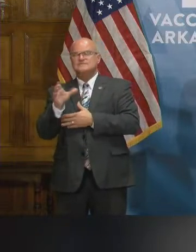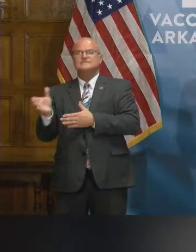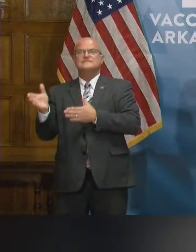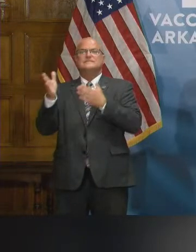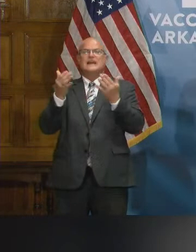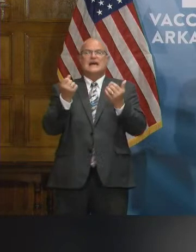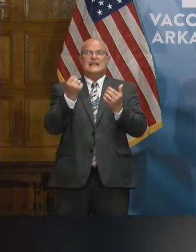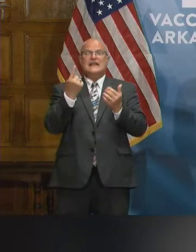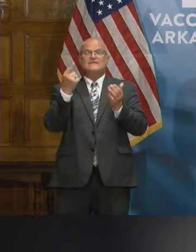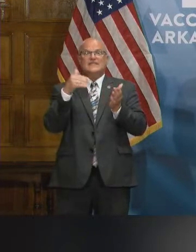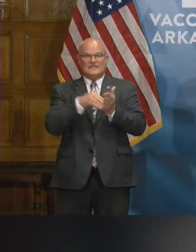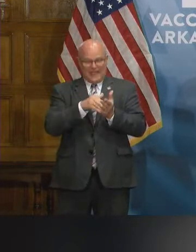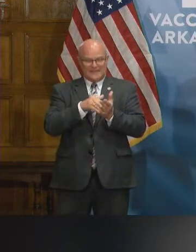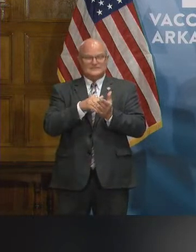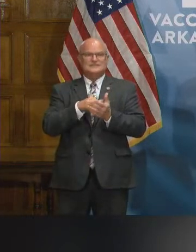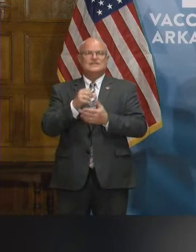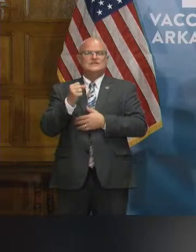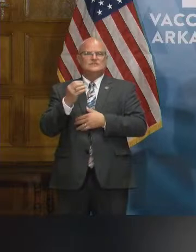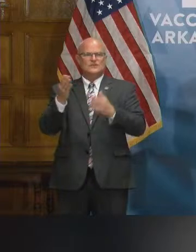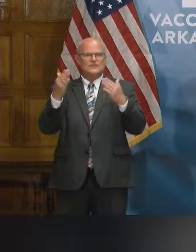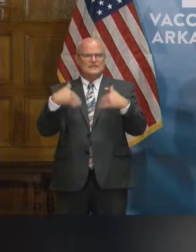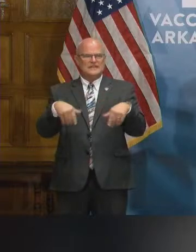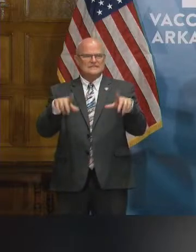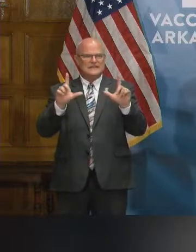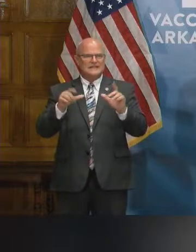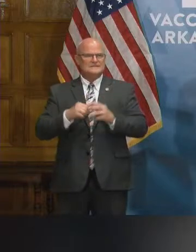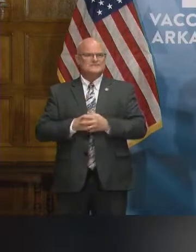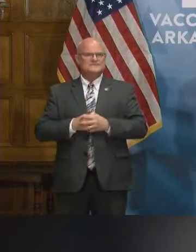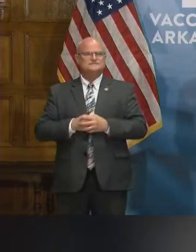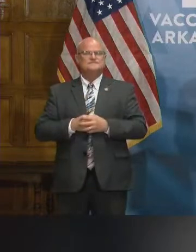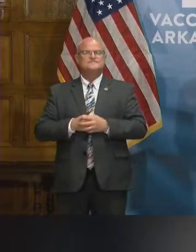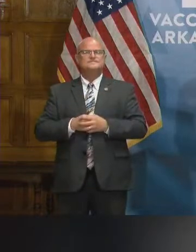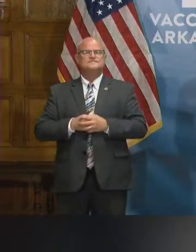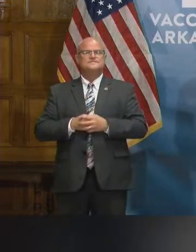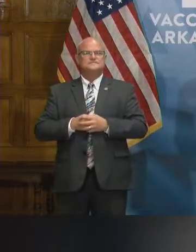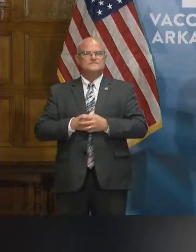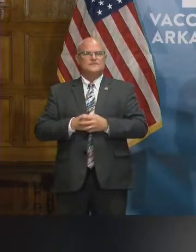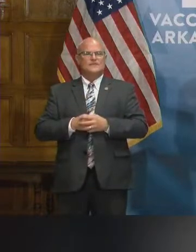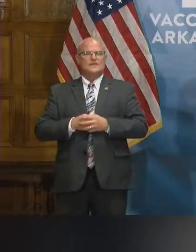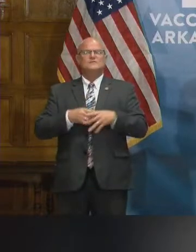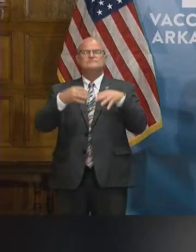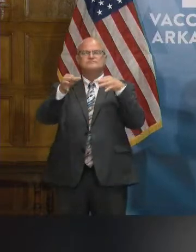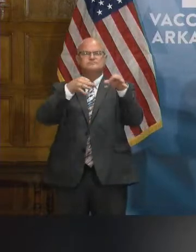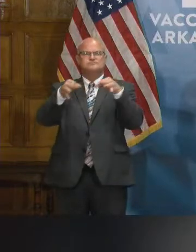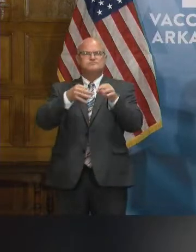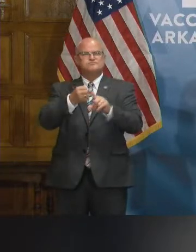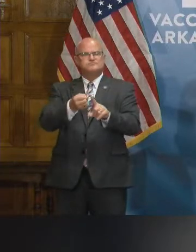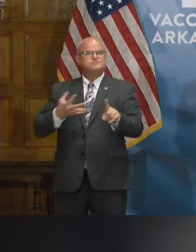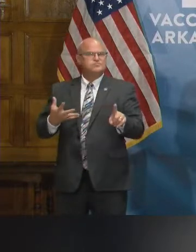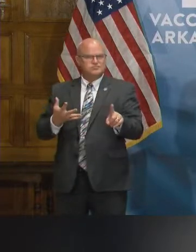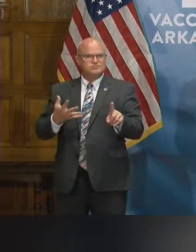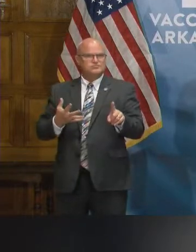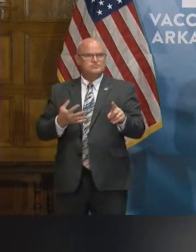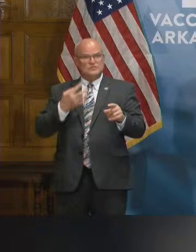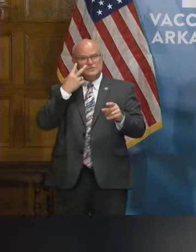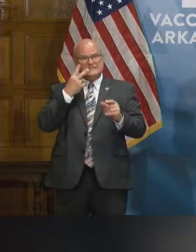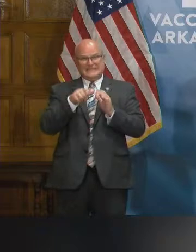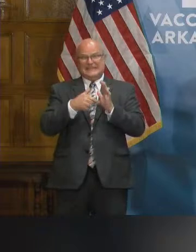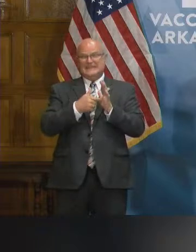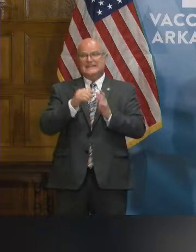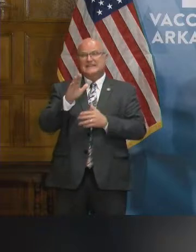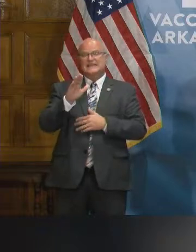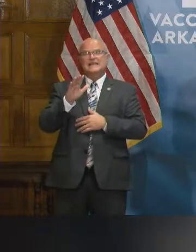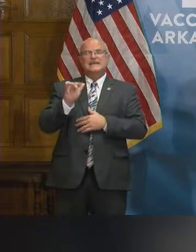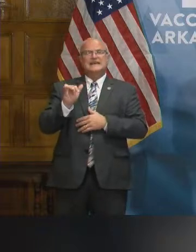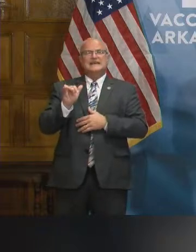11,000. And then let's go to the next one there, and we'll see it broken down a little bit. You can see this